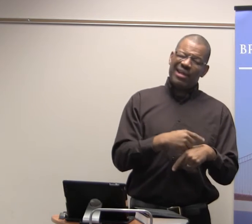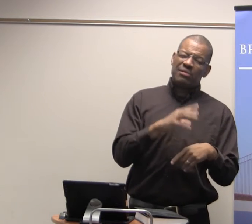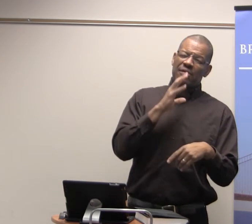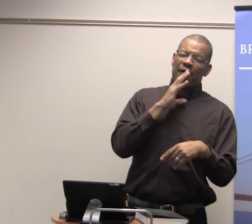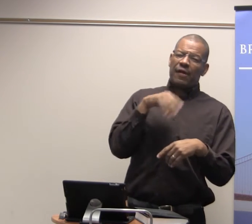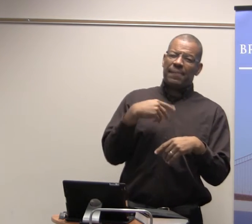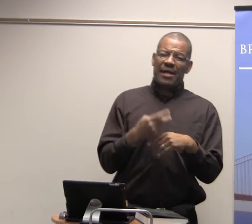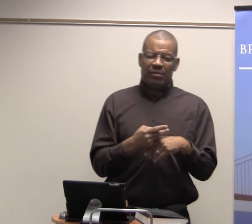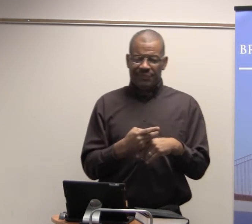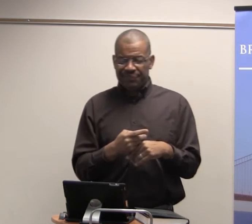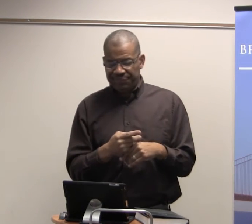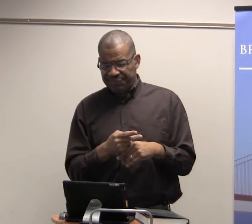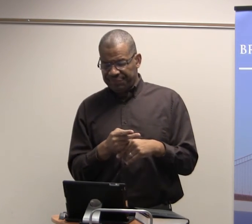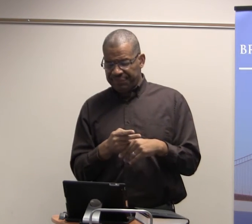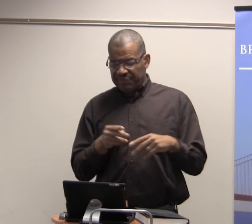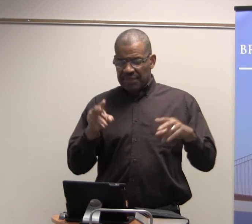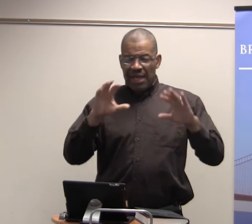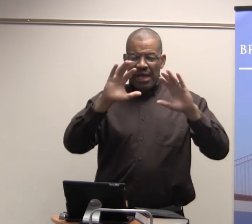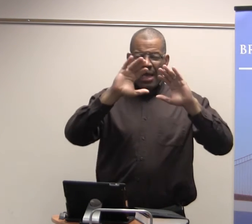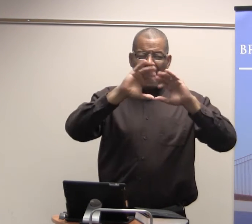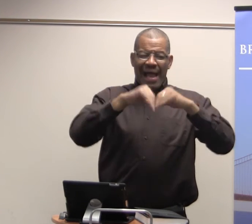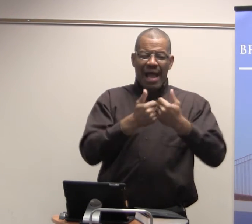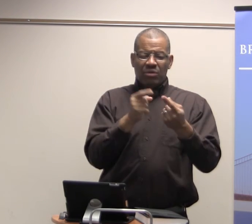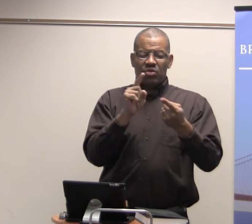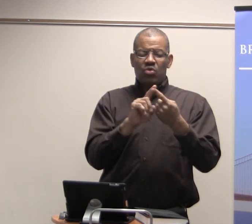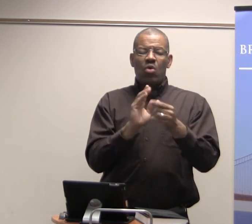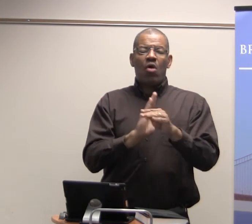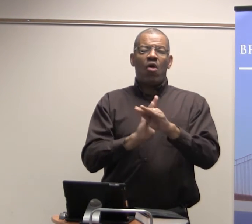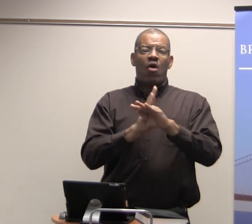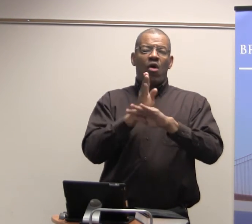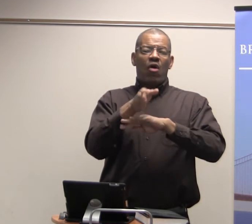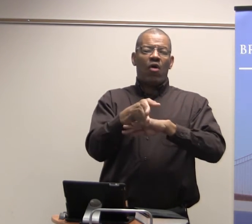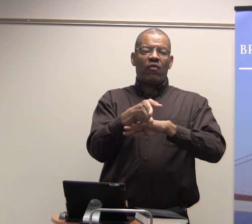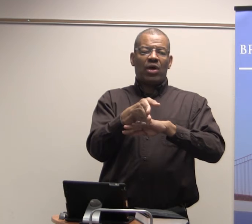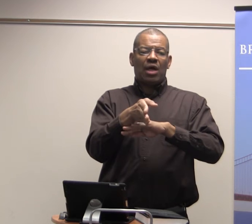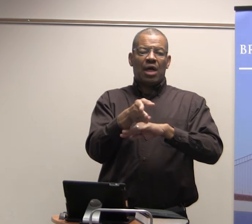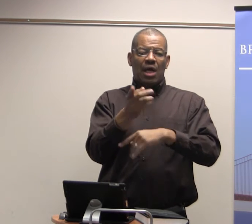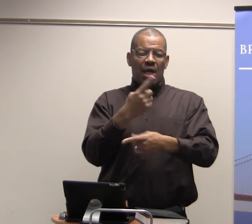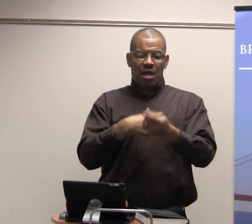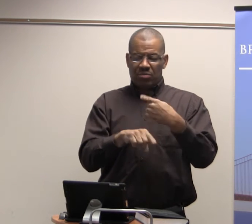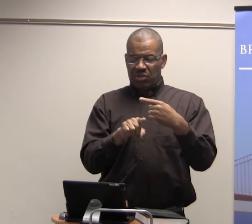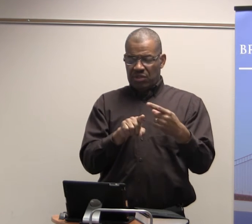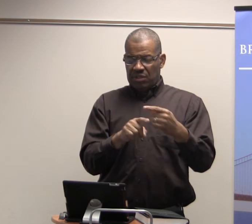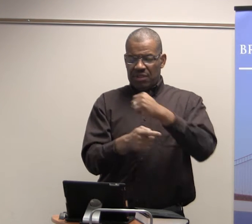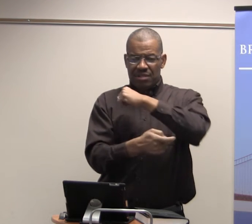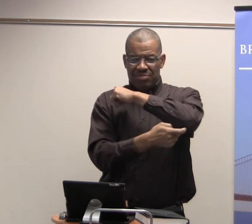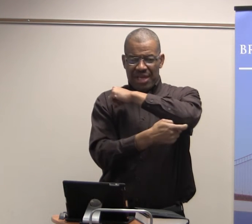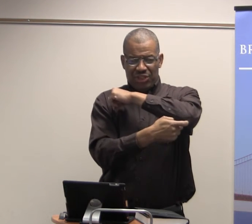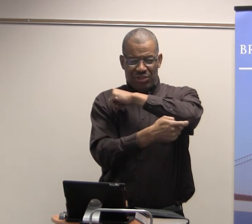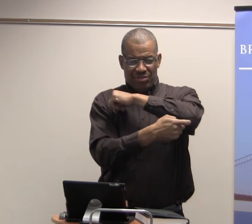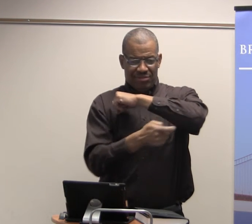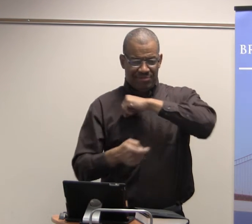Today we're talking about how to overcome temptations.